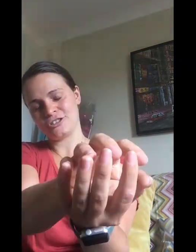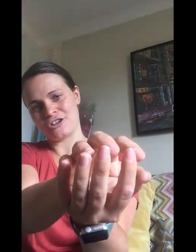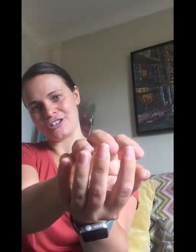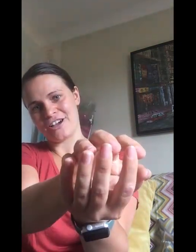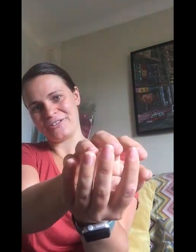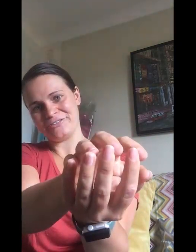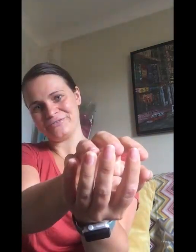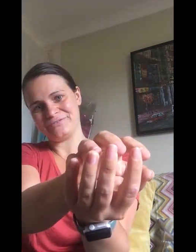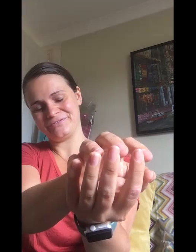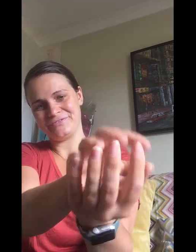Crocodile.